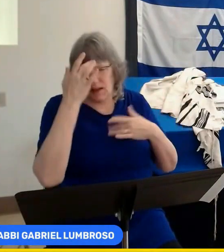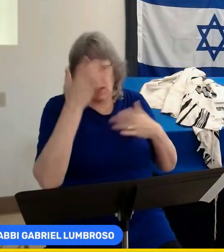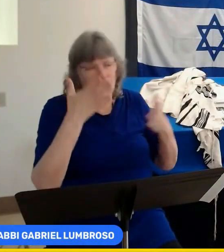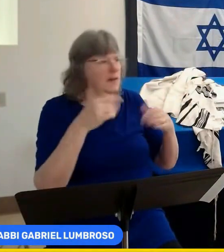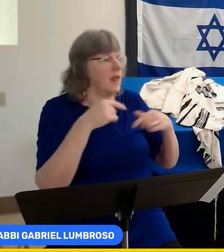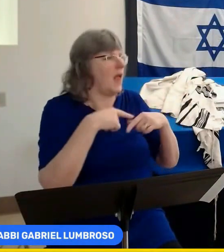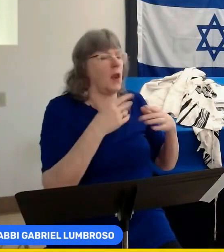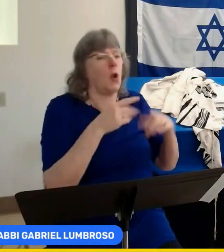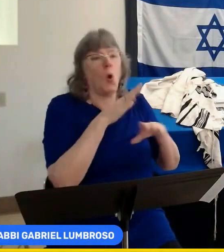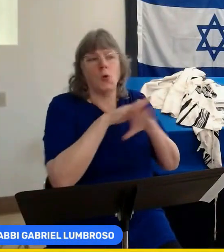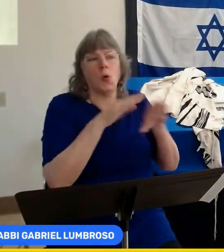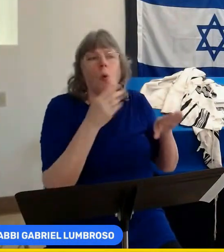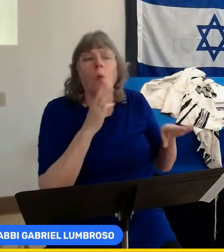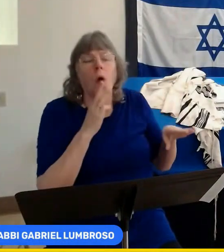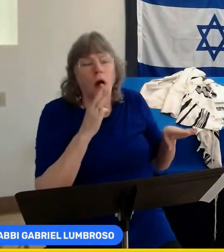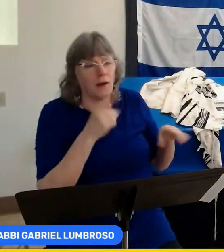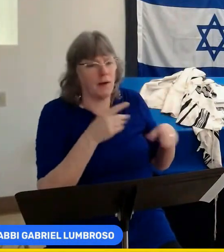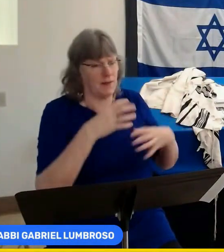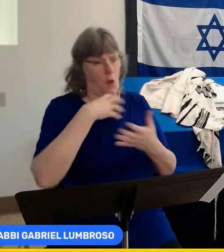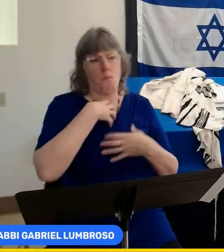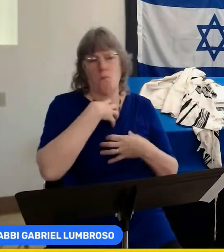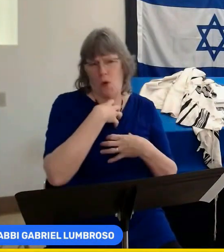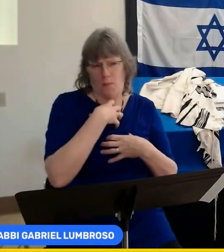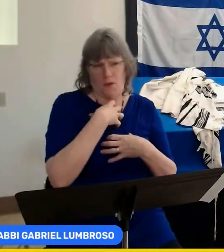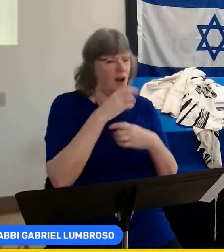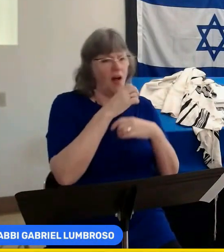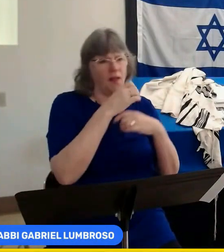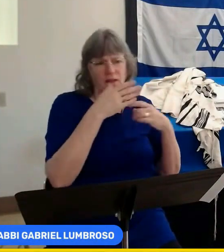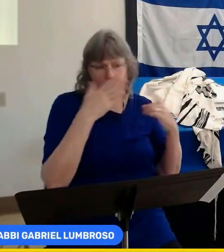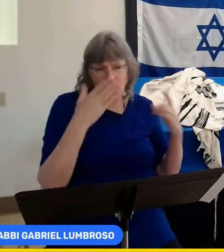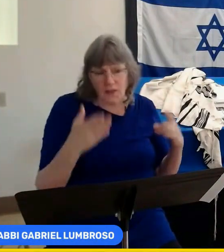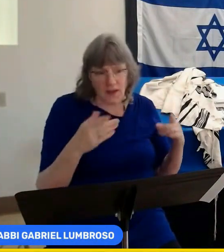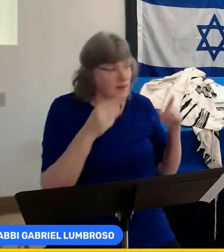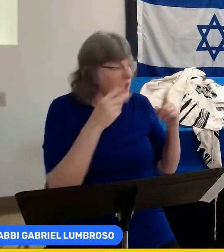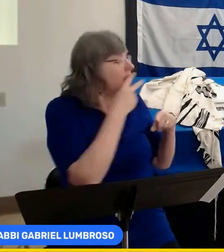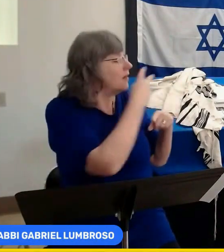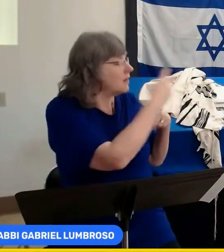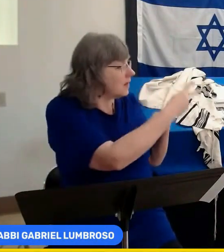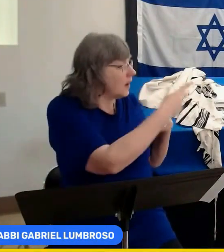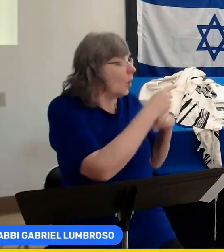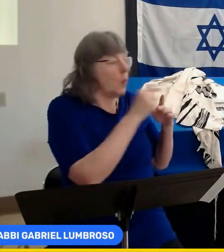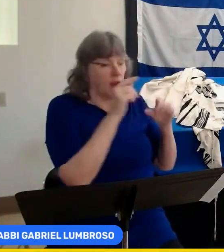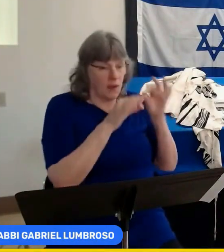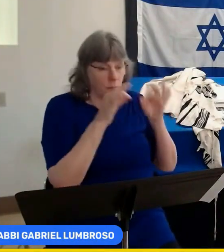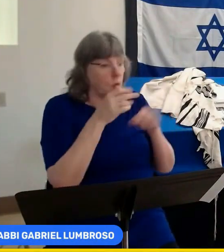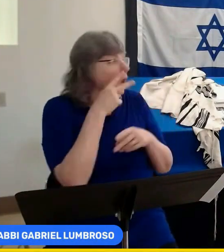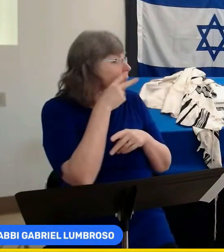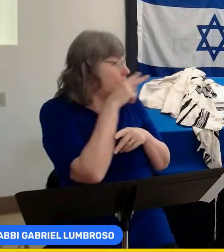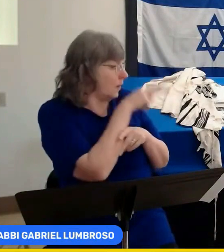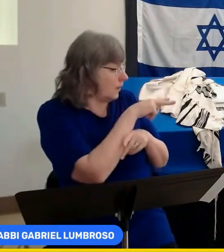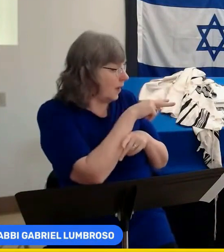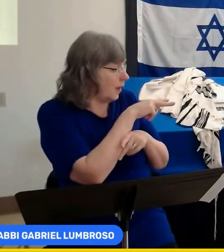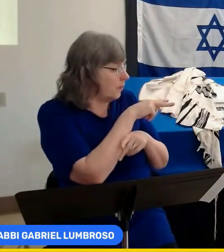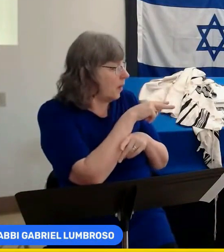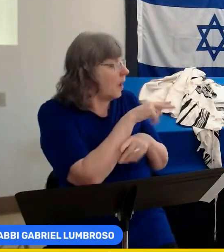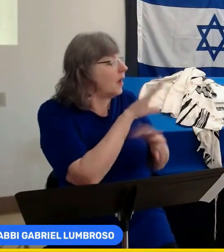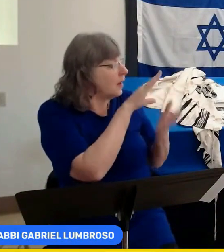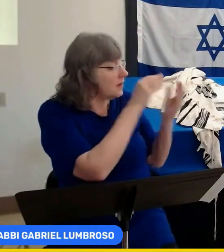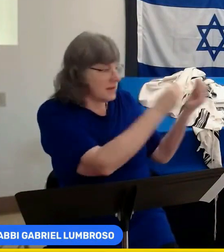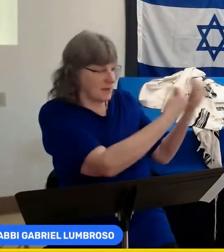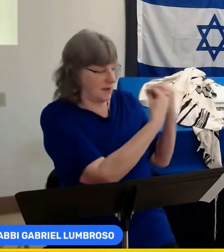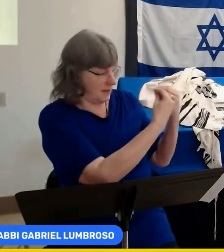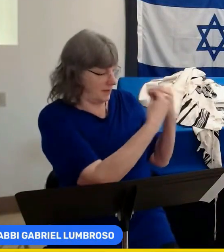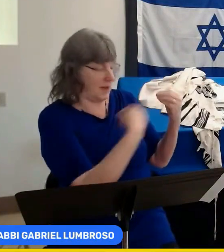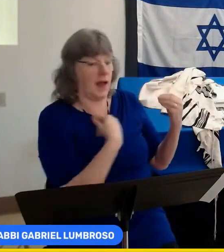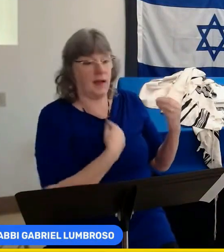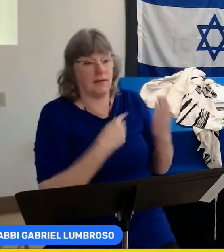us. It happened to them as prefigurative to teach us lessons to them.